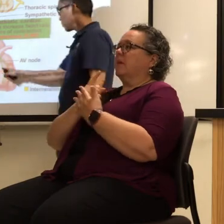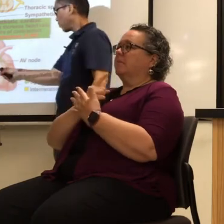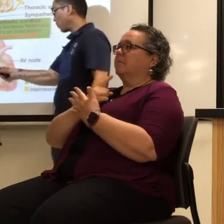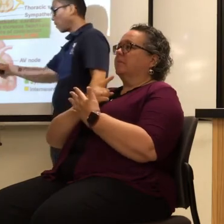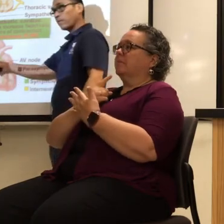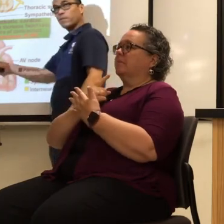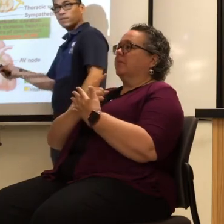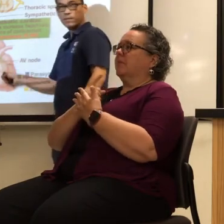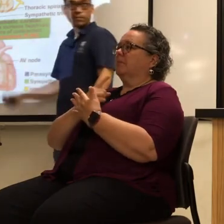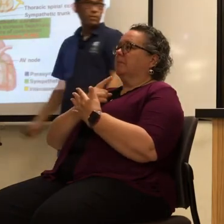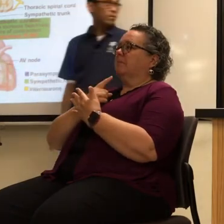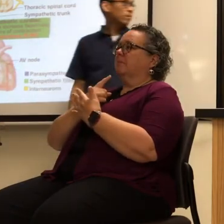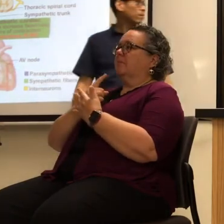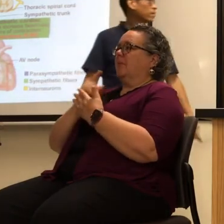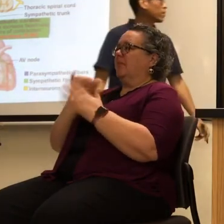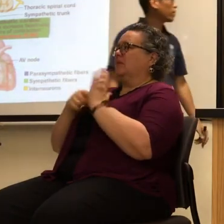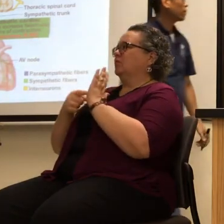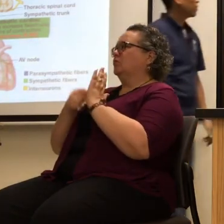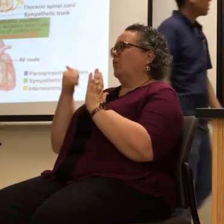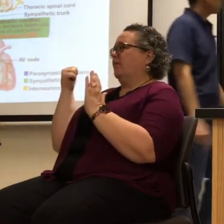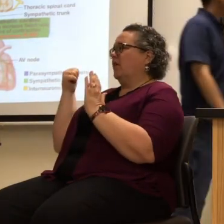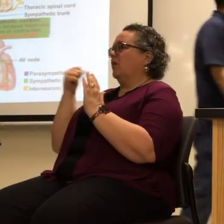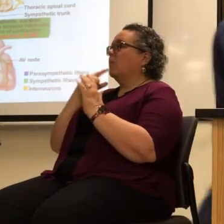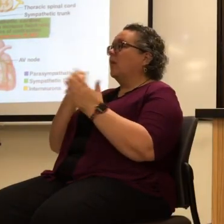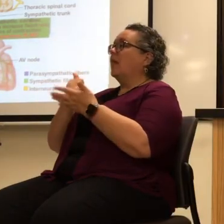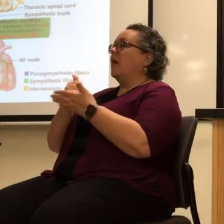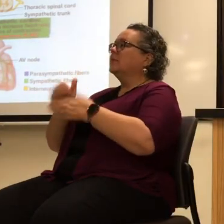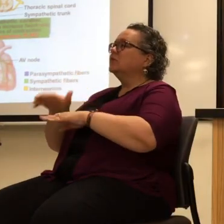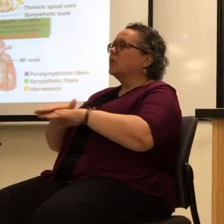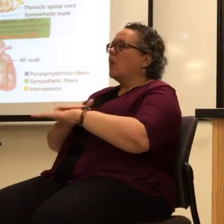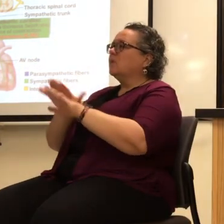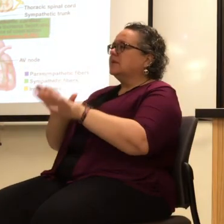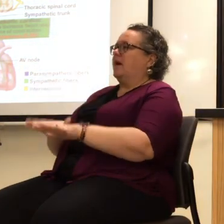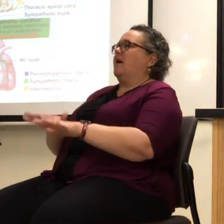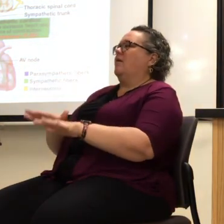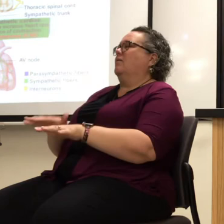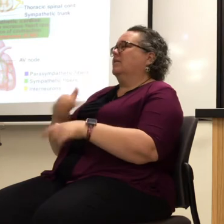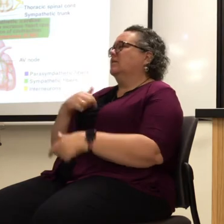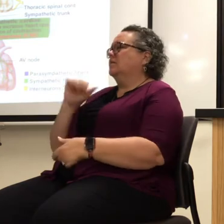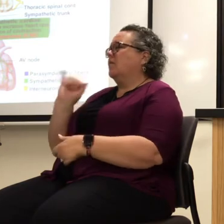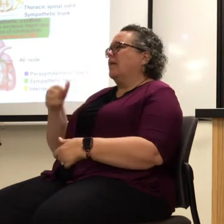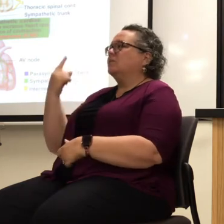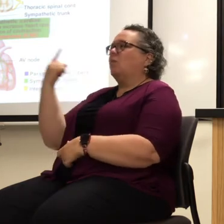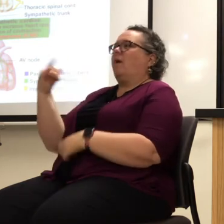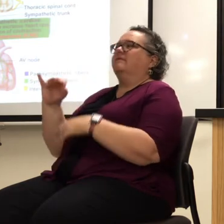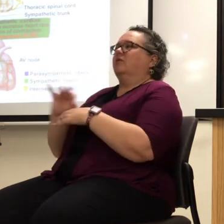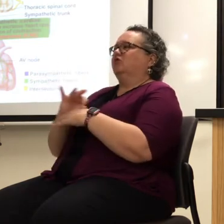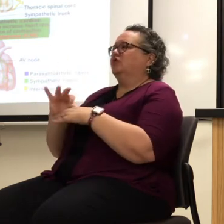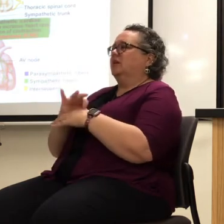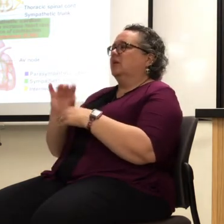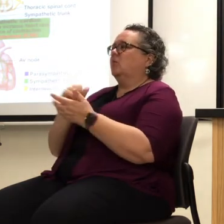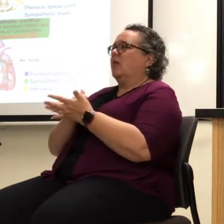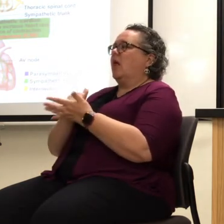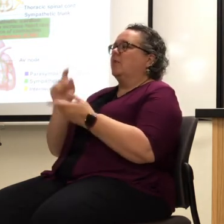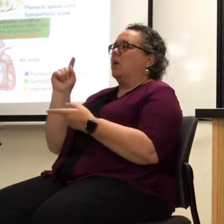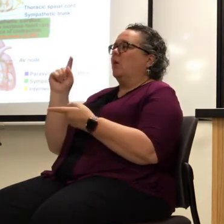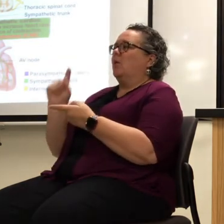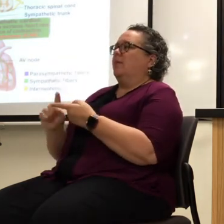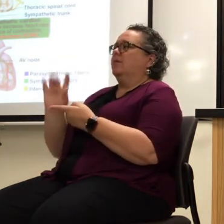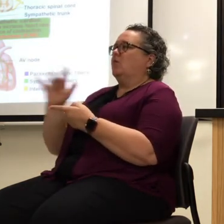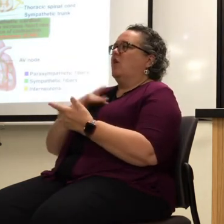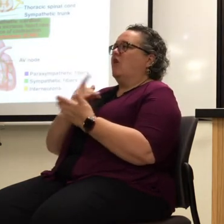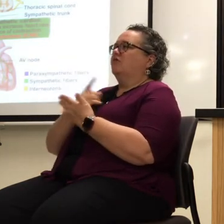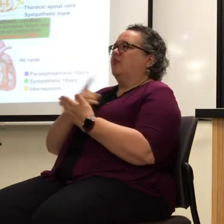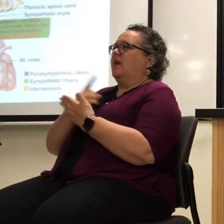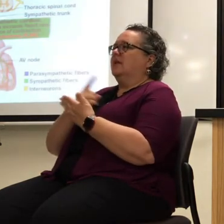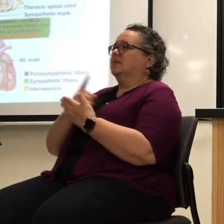Okay, that's what's shown there. So I'll just say, just give you one function there. Decrease heart rate. The